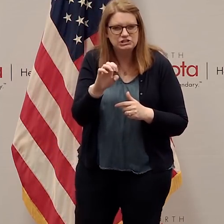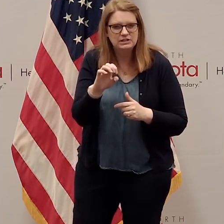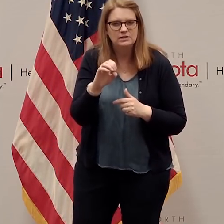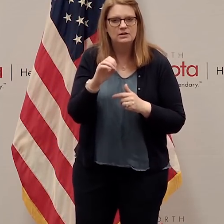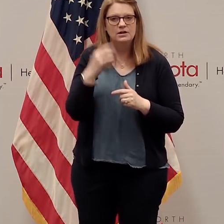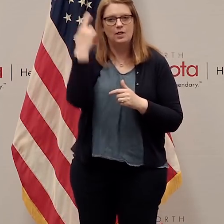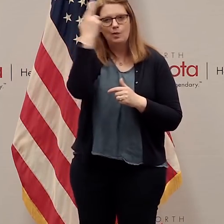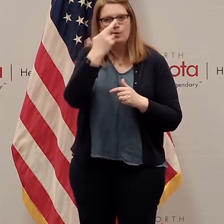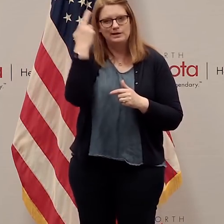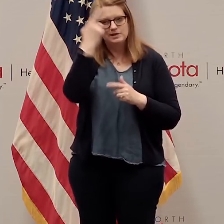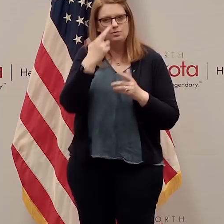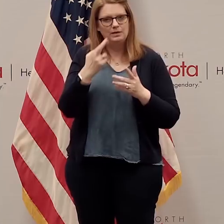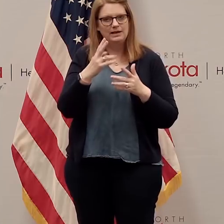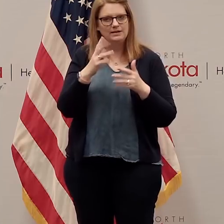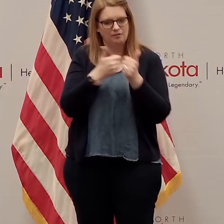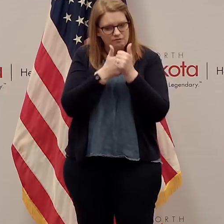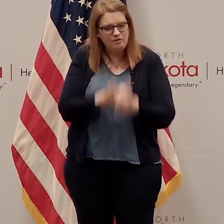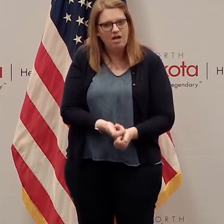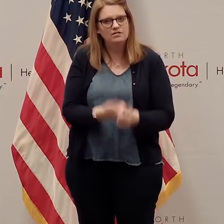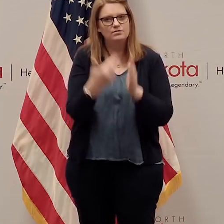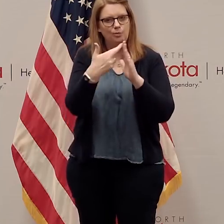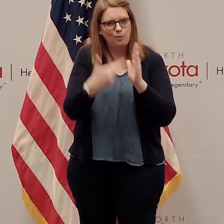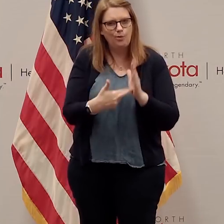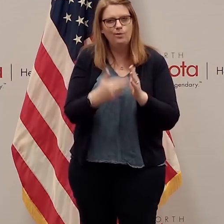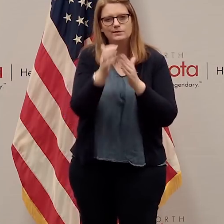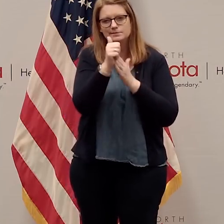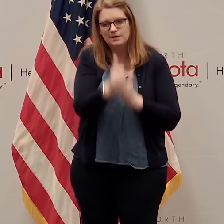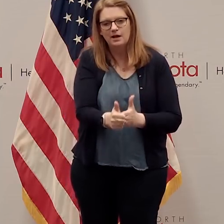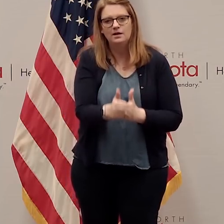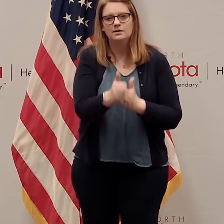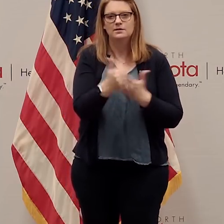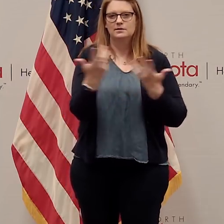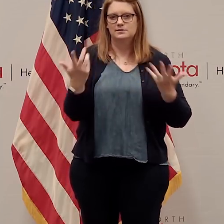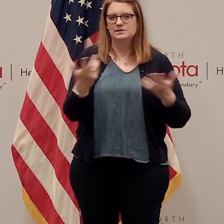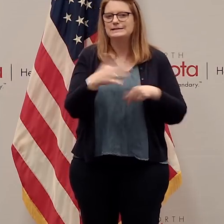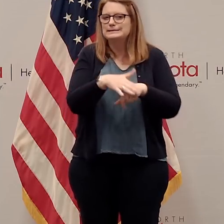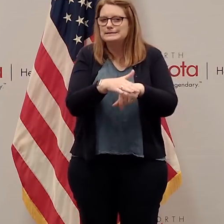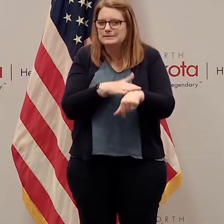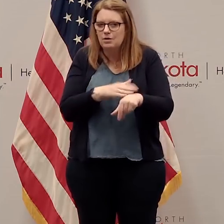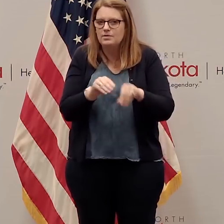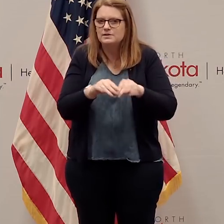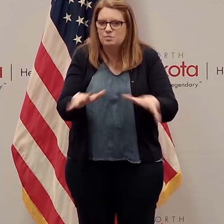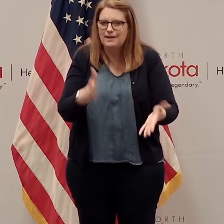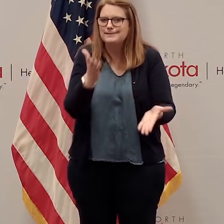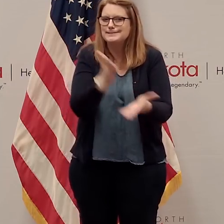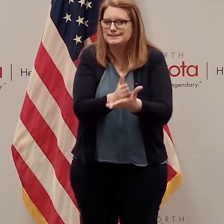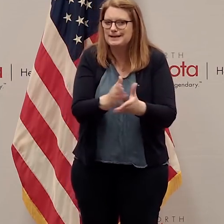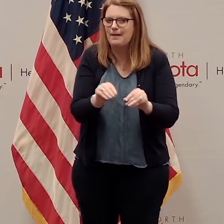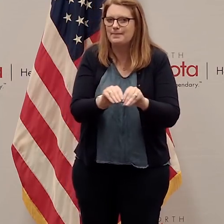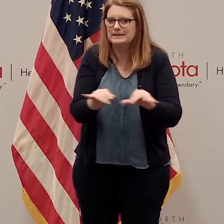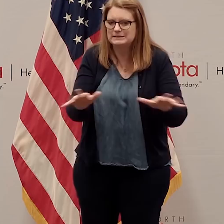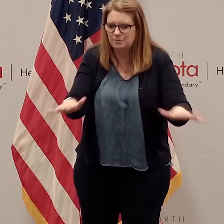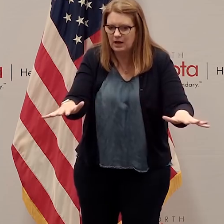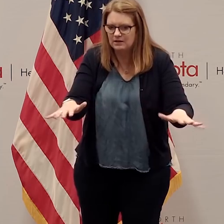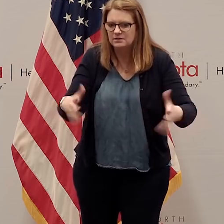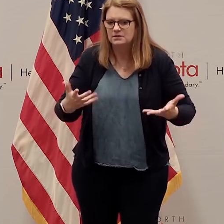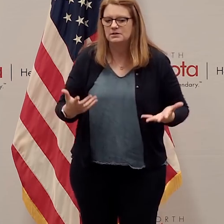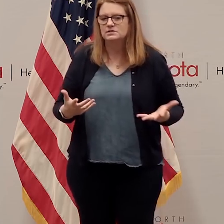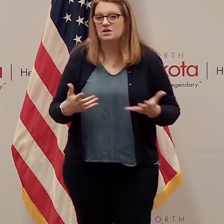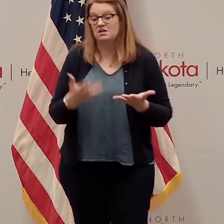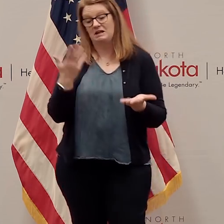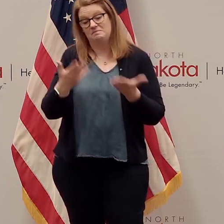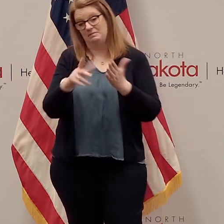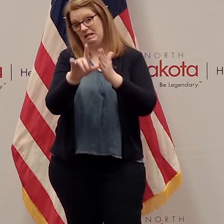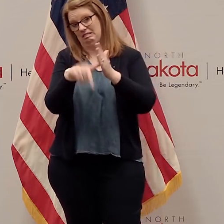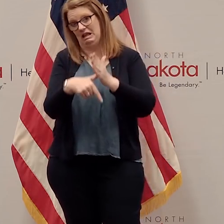stop the spread. And probably these are good things to do at any time, or during flu season, whatever. So maybe we'll all become a